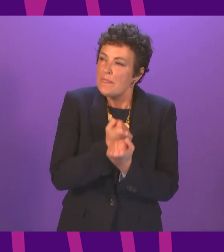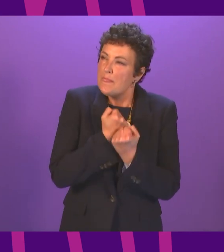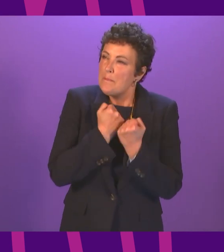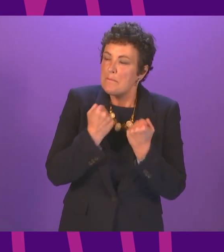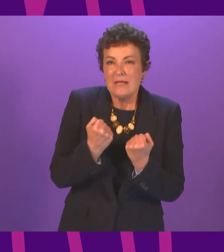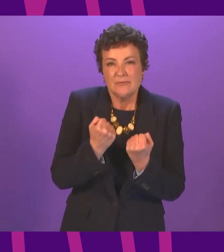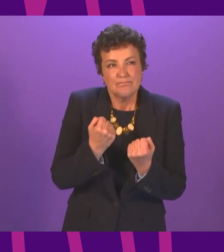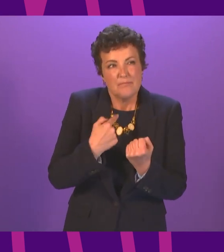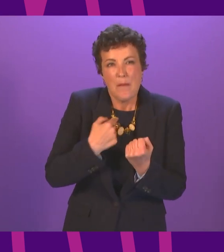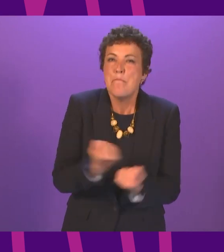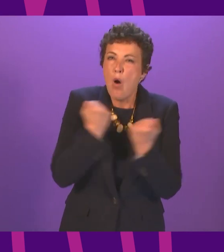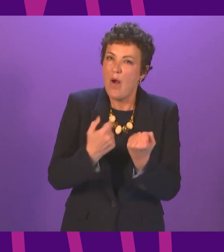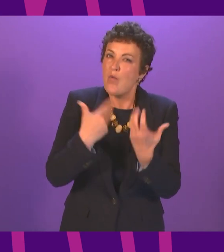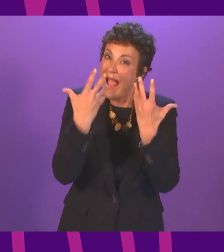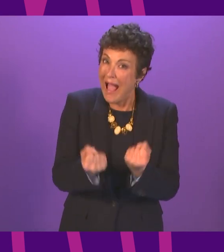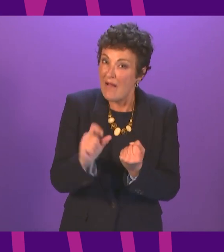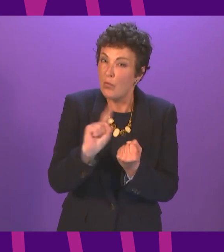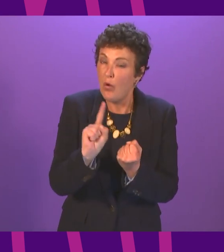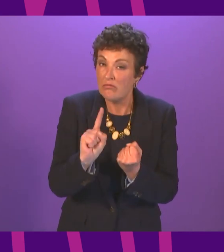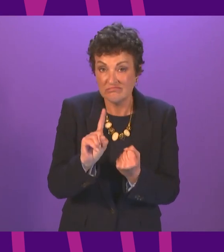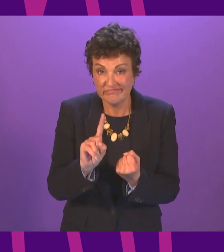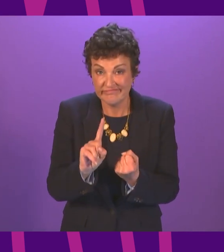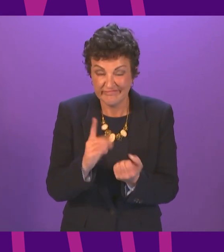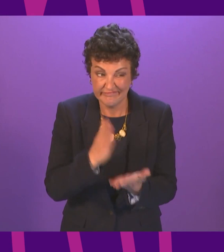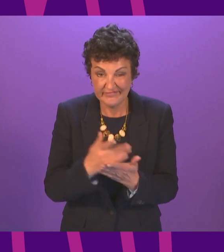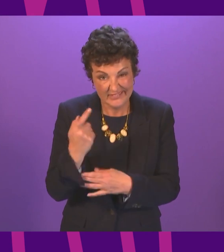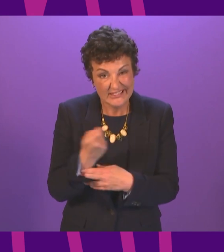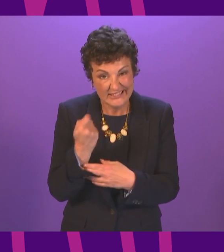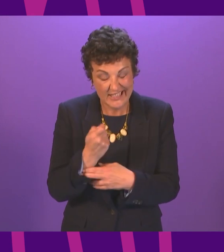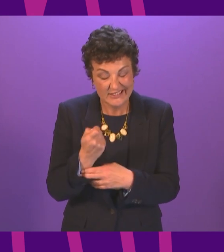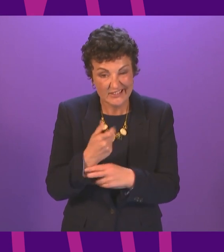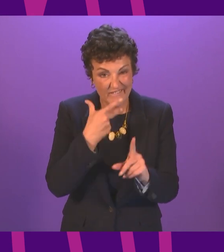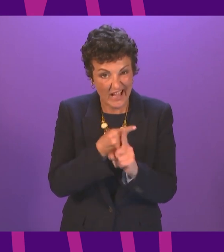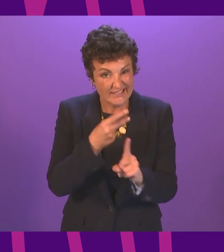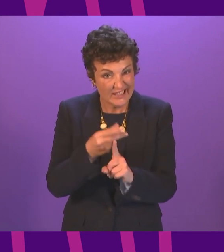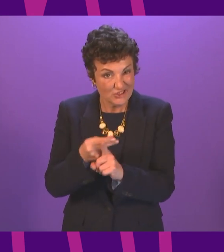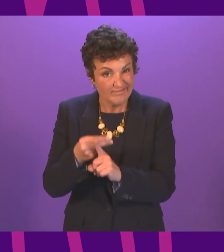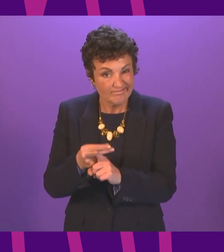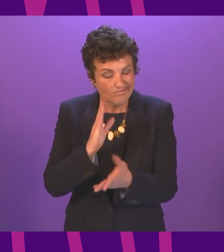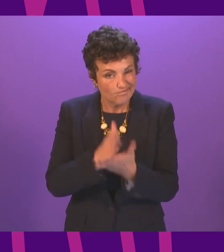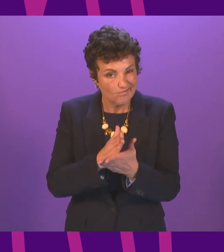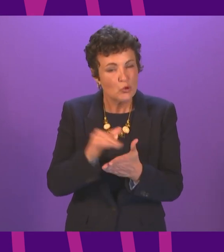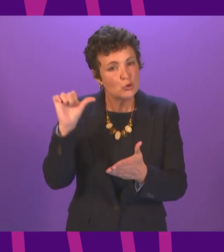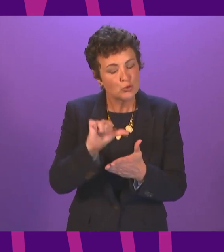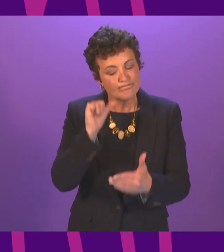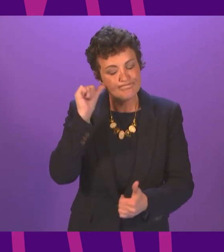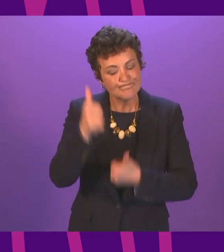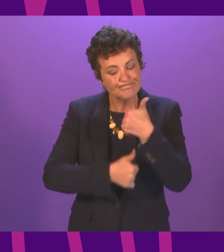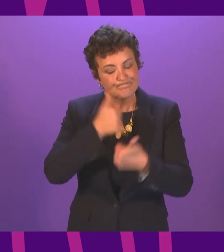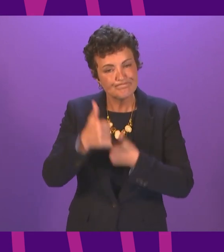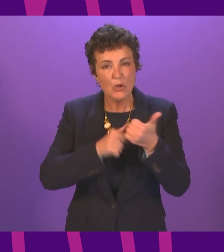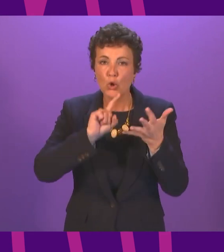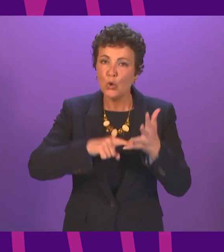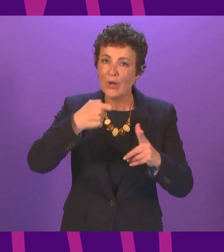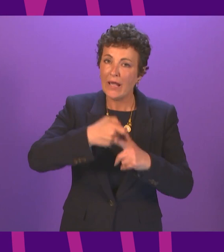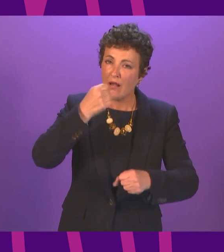restrictions more quickly has been the extraordinary success of the vaccination programme. We should pay tribute to the UK Government for having